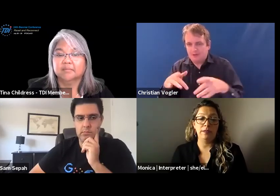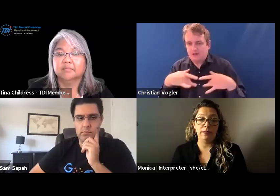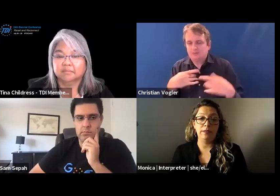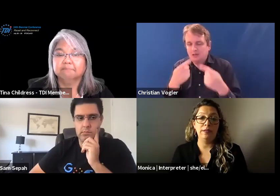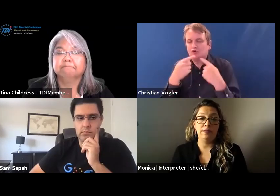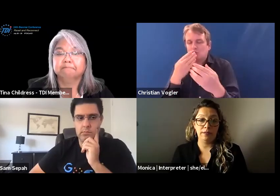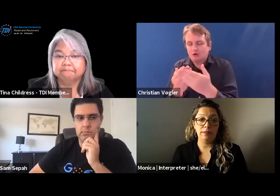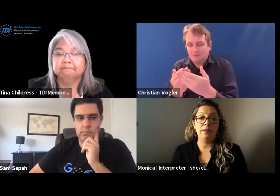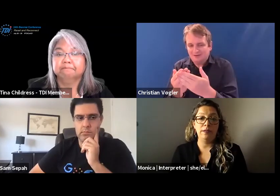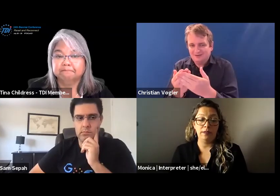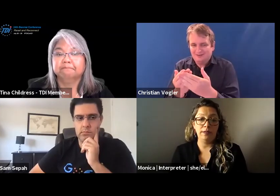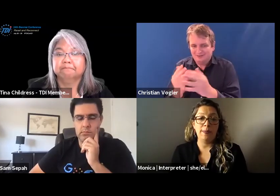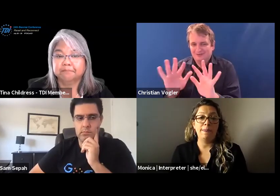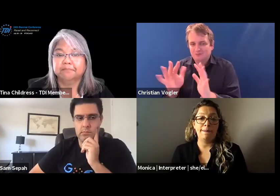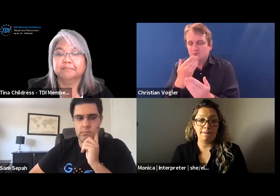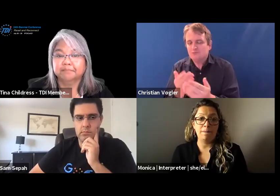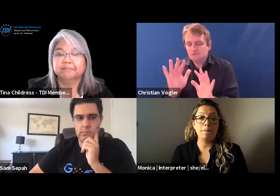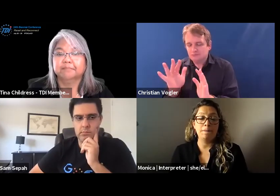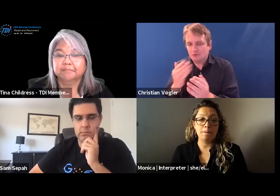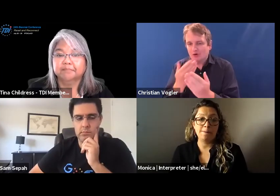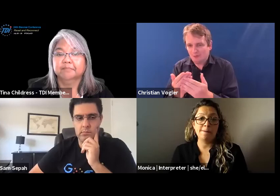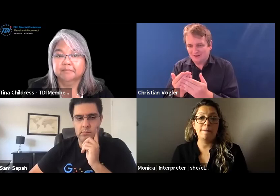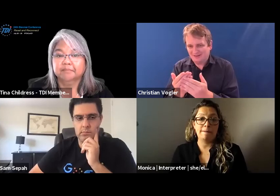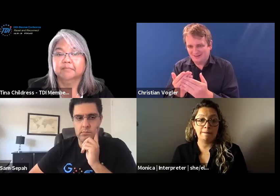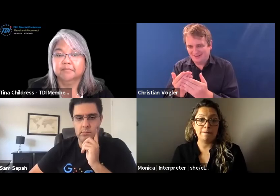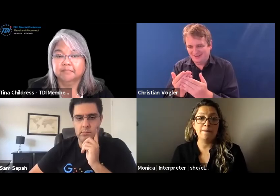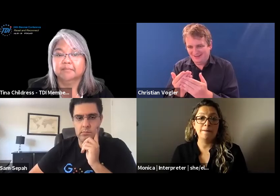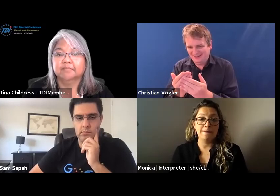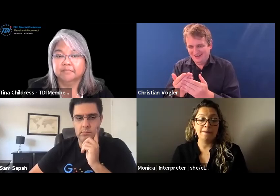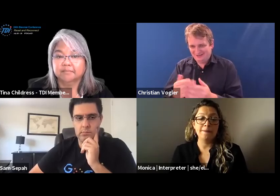For a small group of people, I'd say it'd be good for that situation.